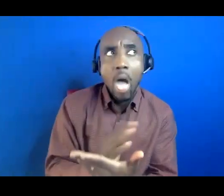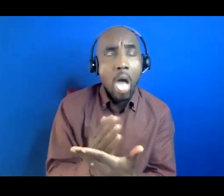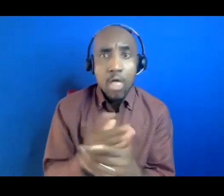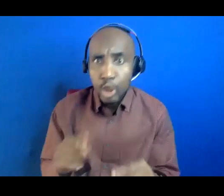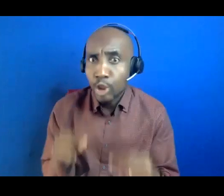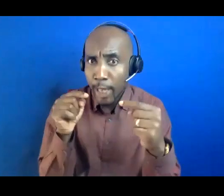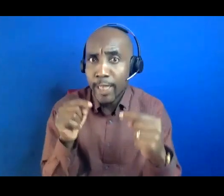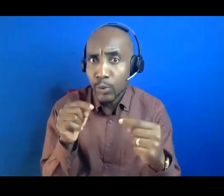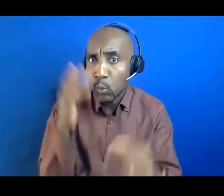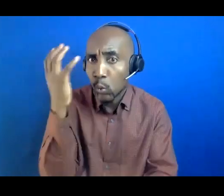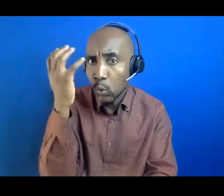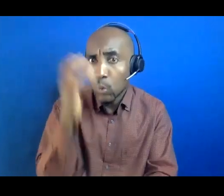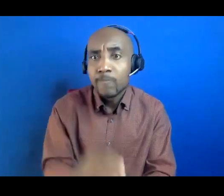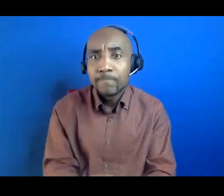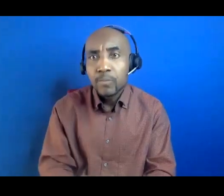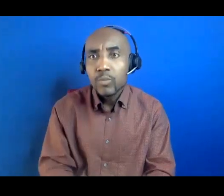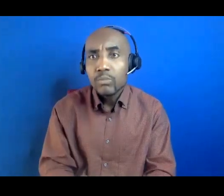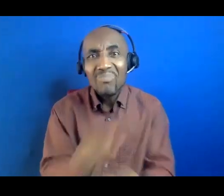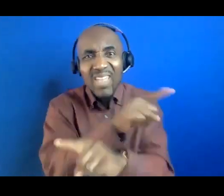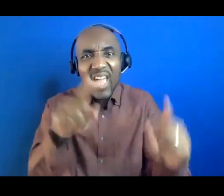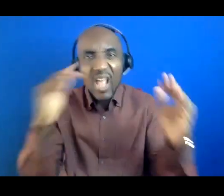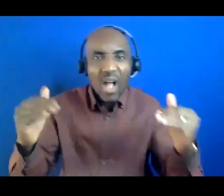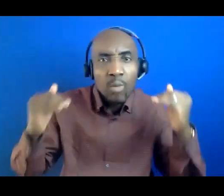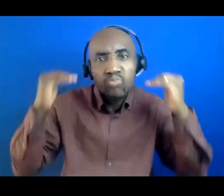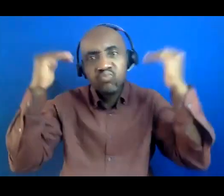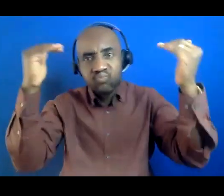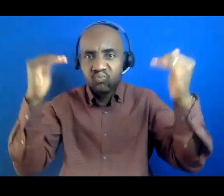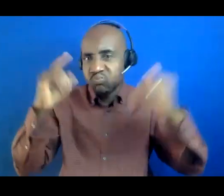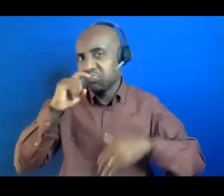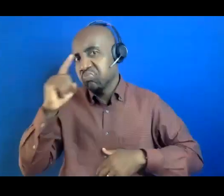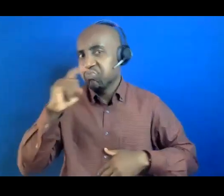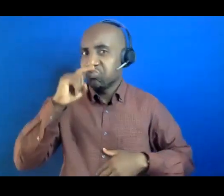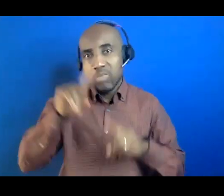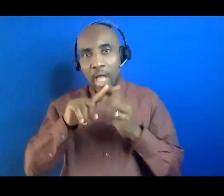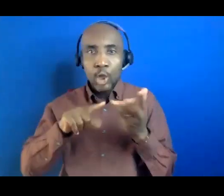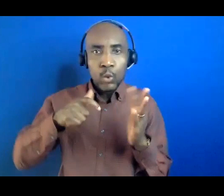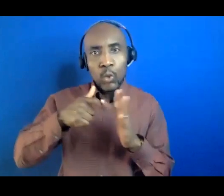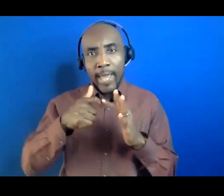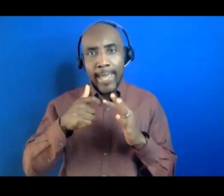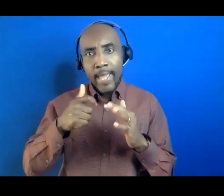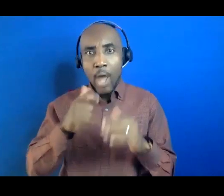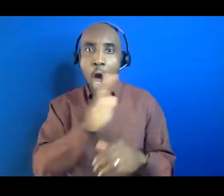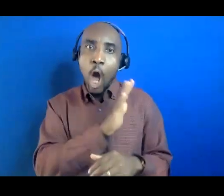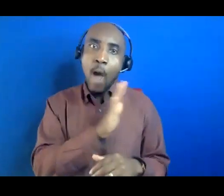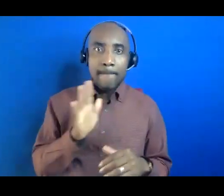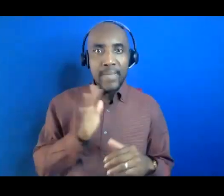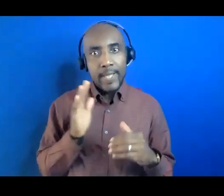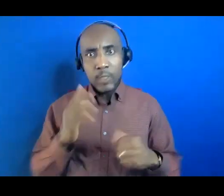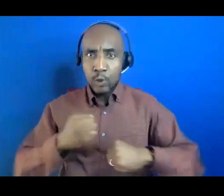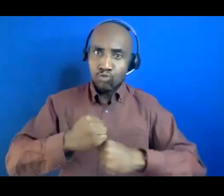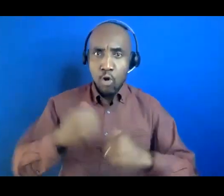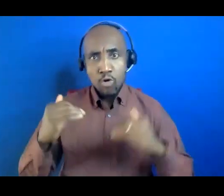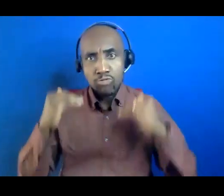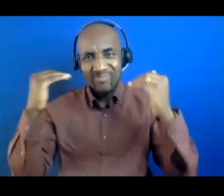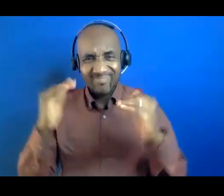challenge. You know, they weren't some kind of elite group of people like the UK Special Forces or the Navy SEALs. This small group